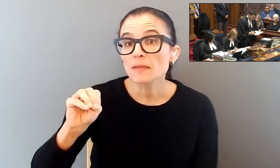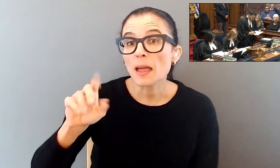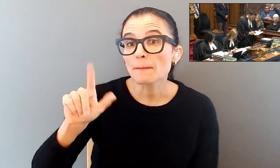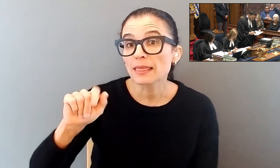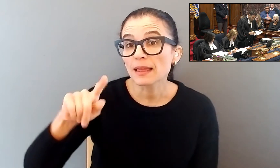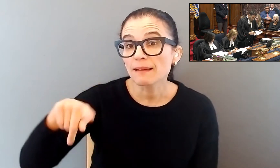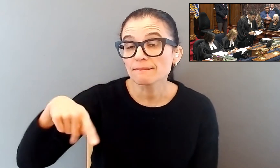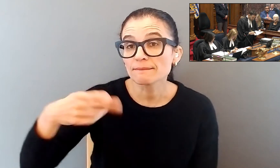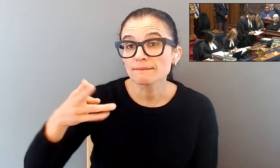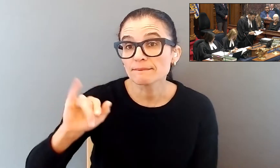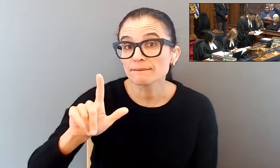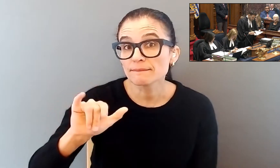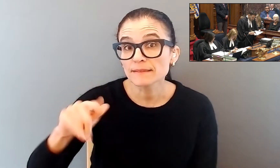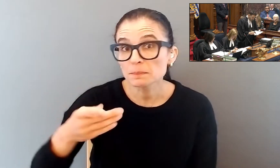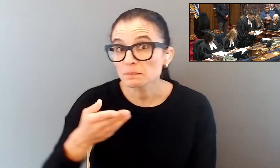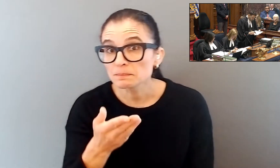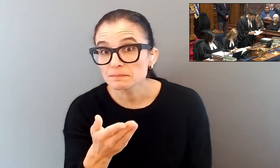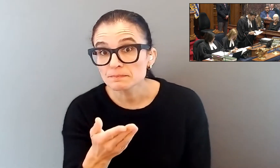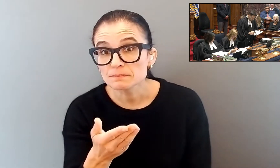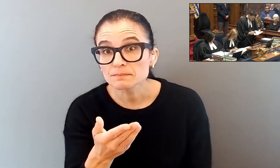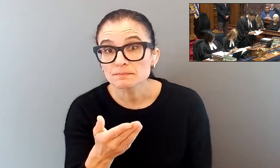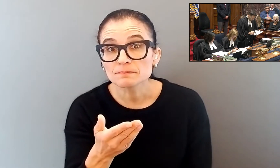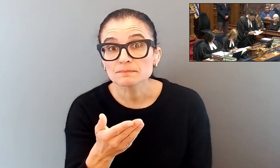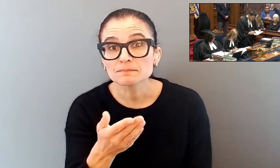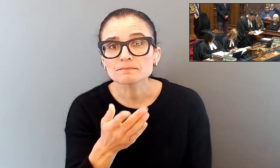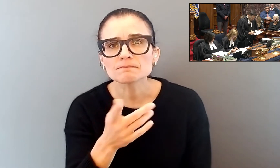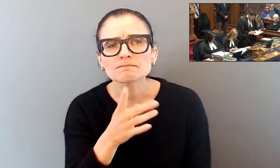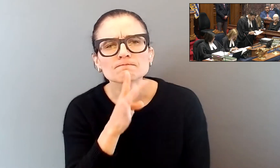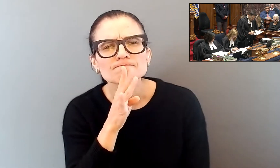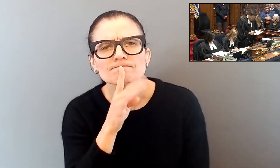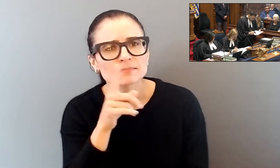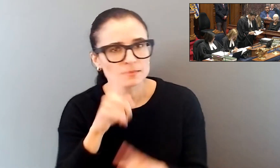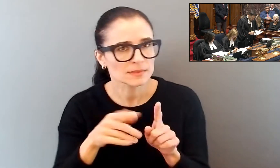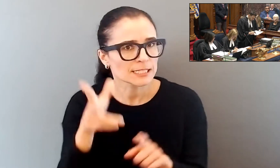Please unmute your.